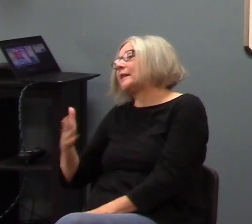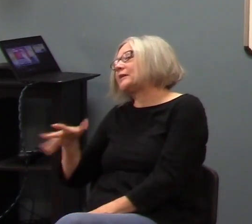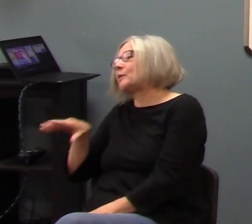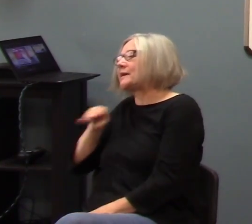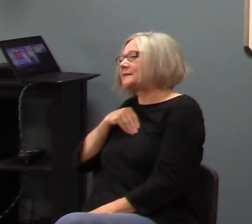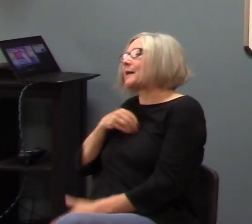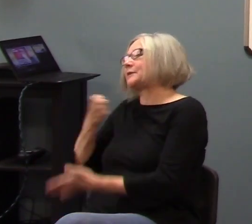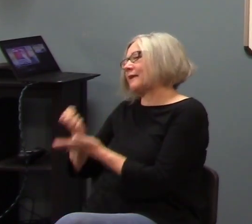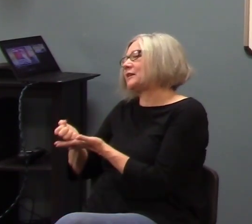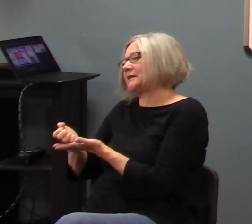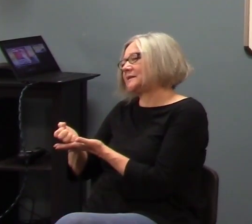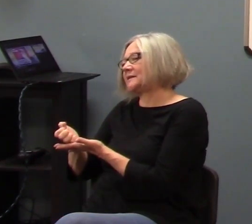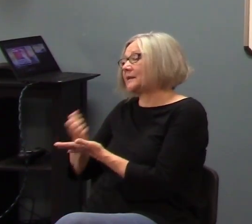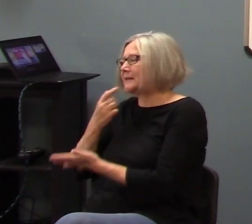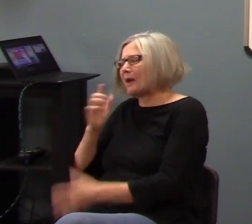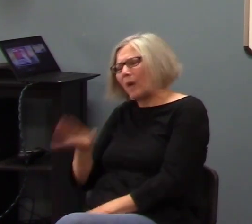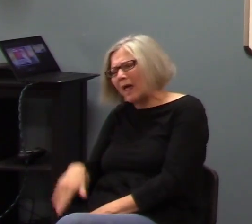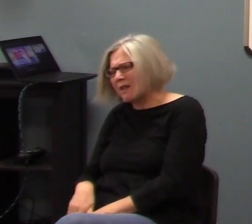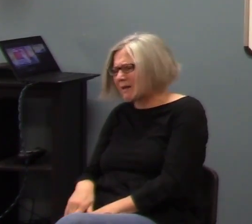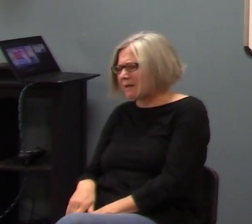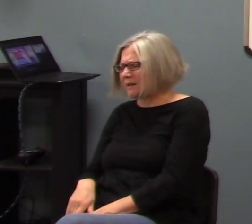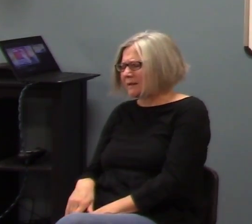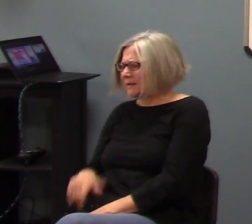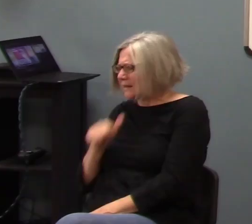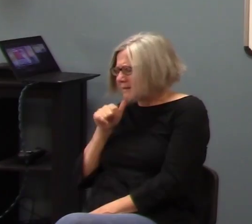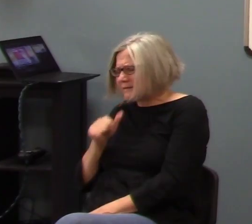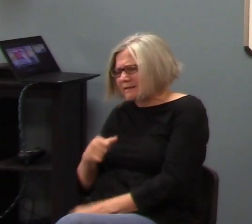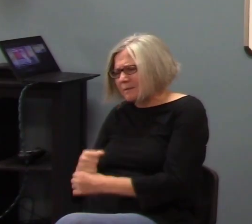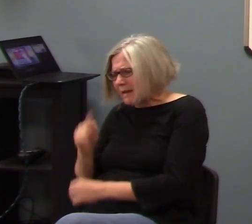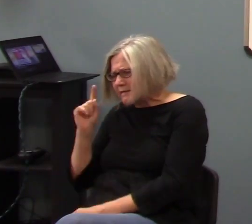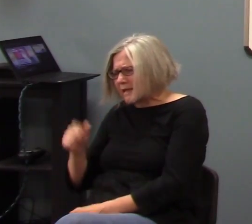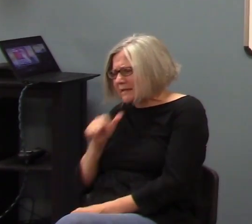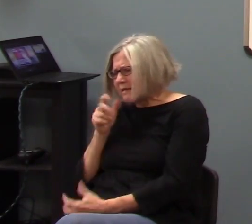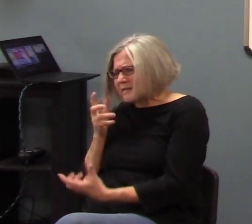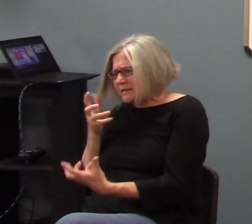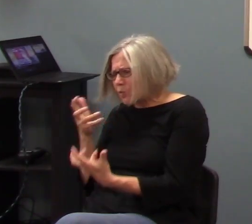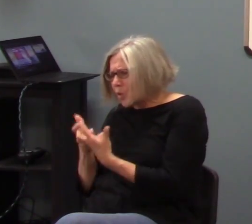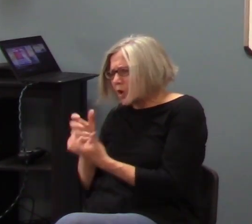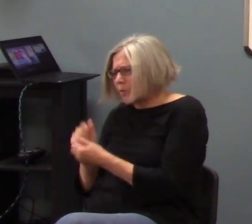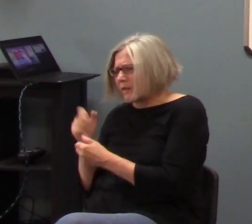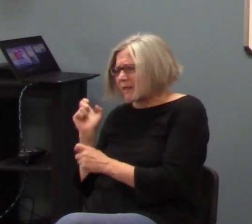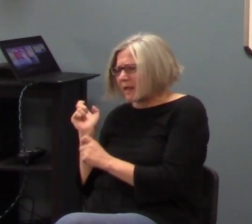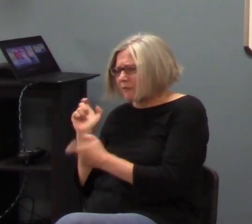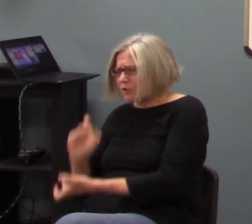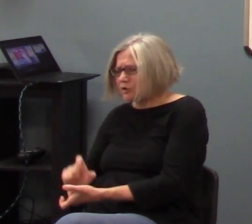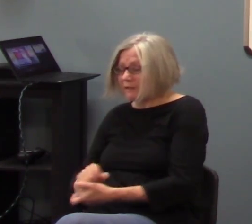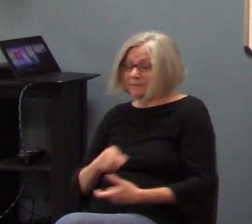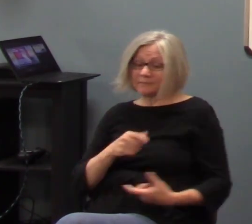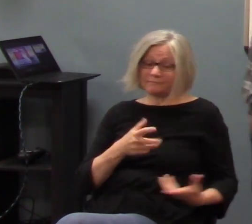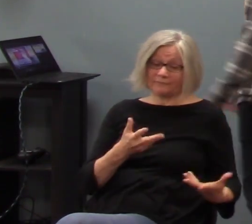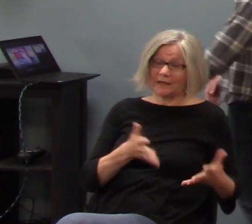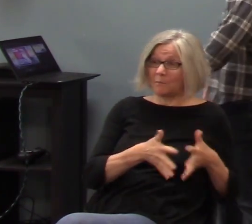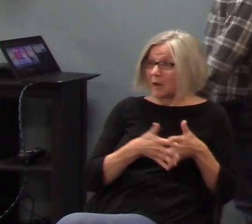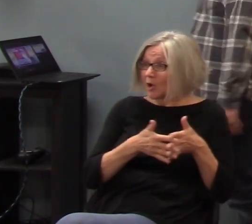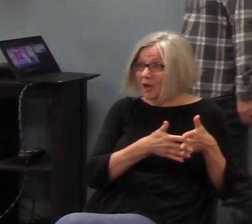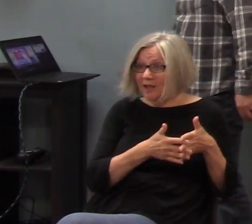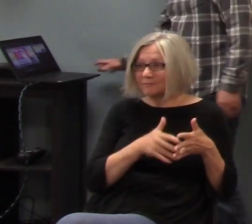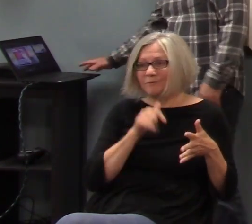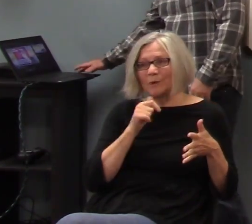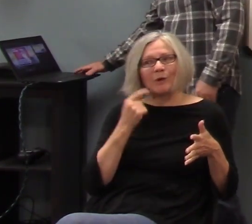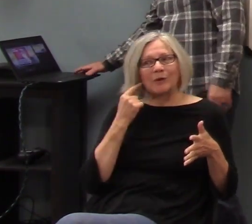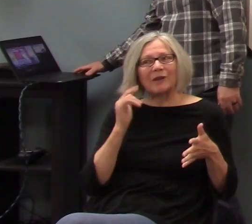evidence and say, well, man, that doesn't really make sense. It actually doesn't work with evolution. In our country, we don't do that perspective.